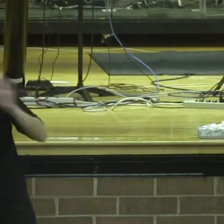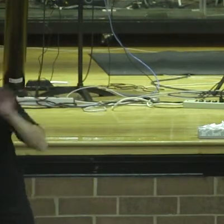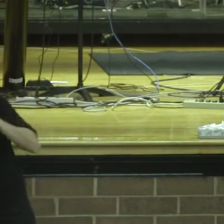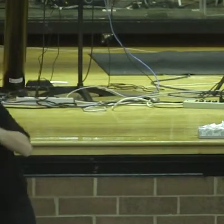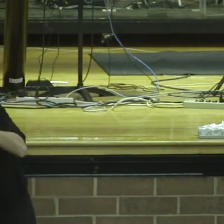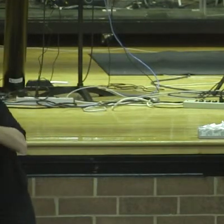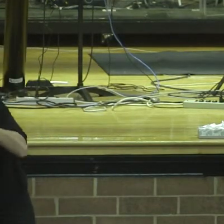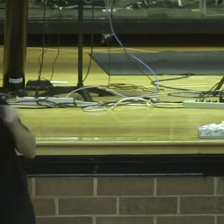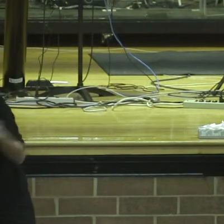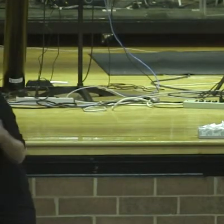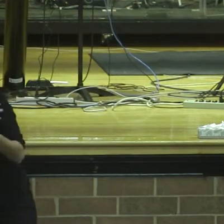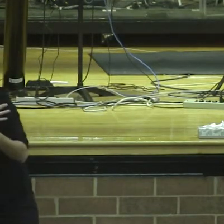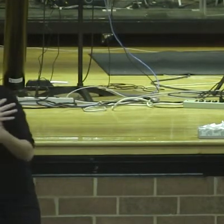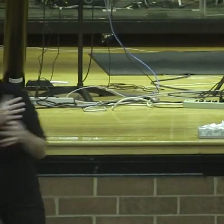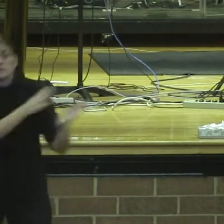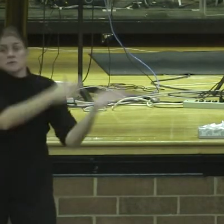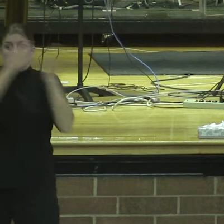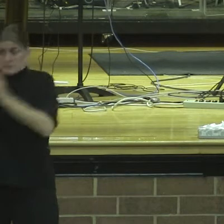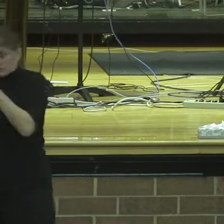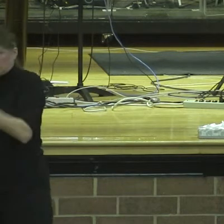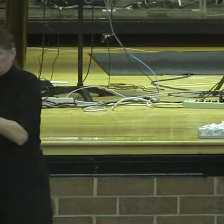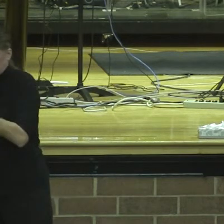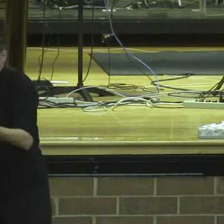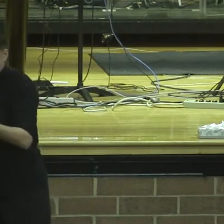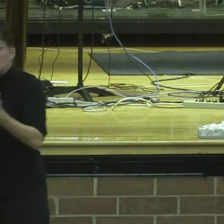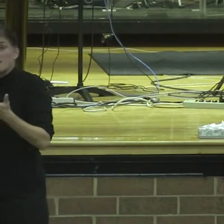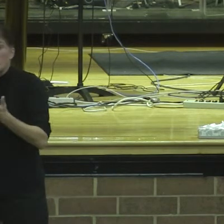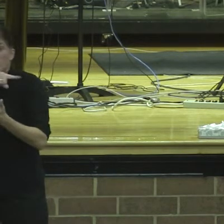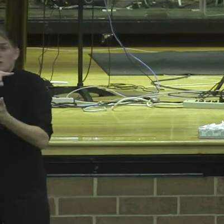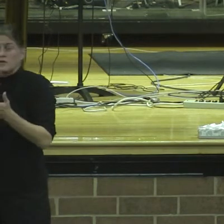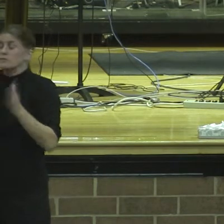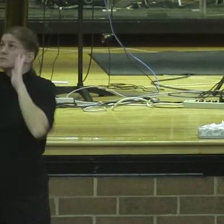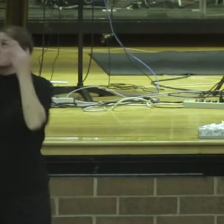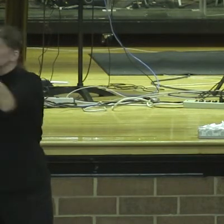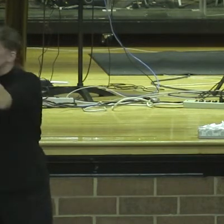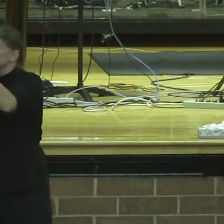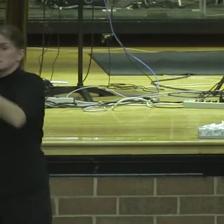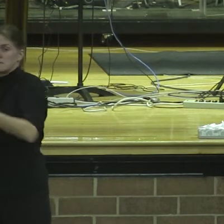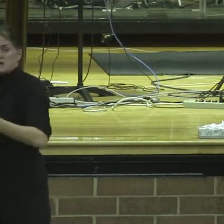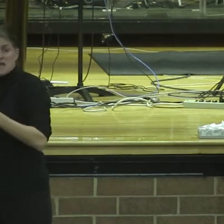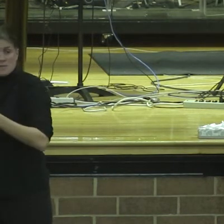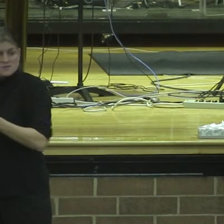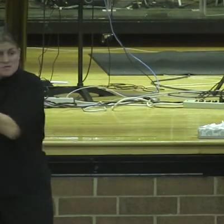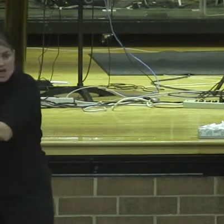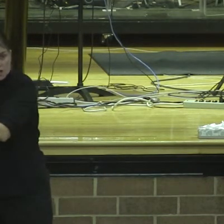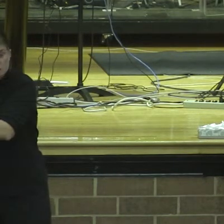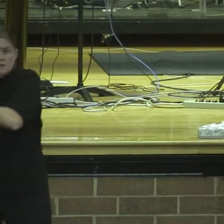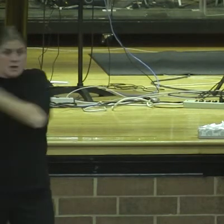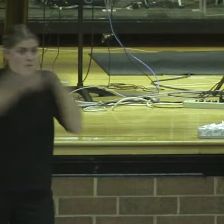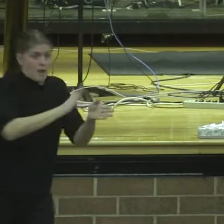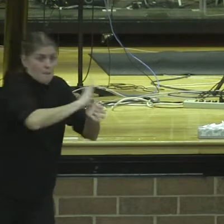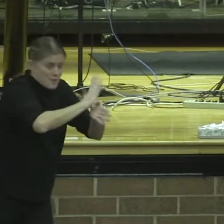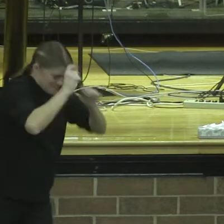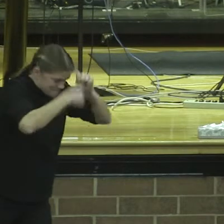walls. But if you return to me and keep my commandments and do them, men behind the wall with weapons,